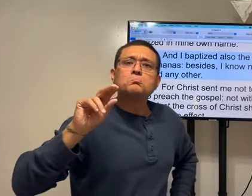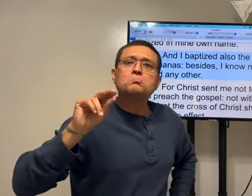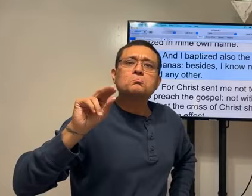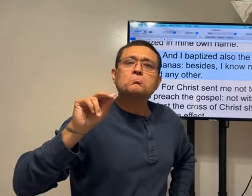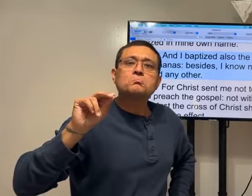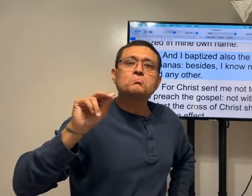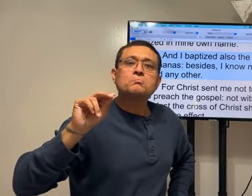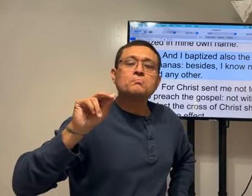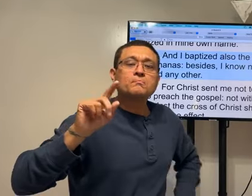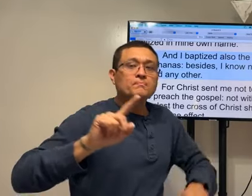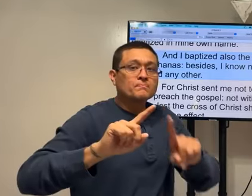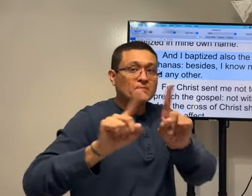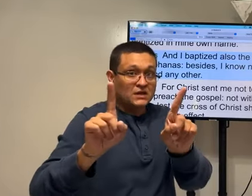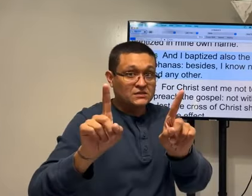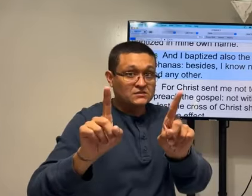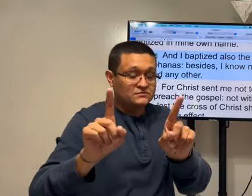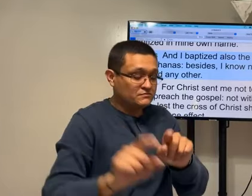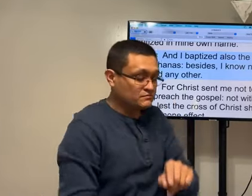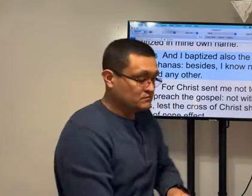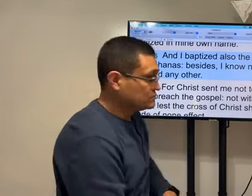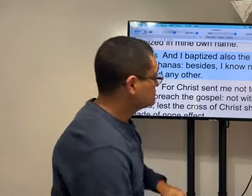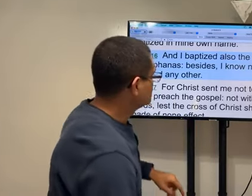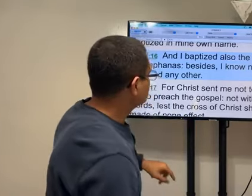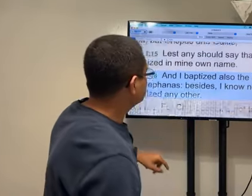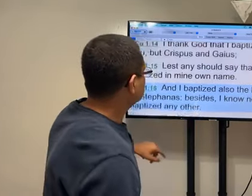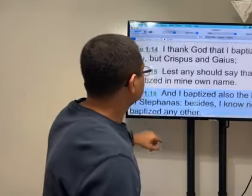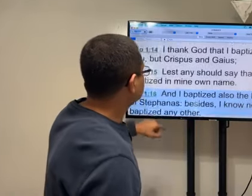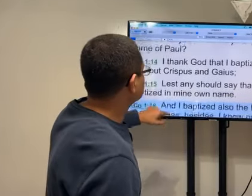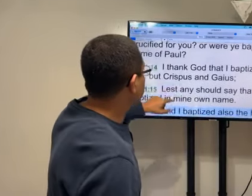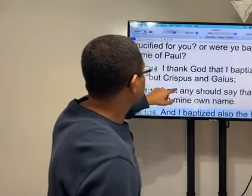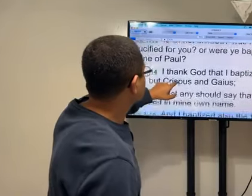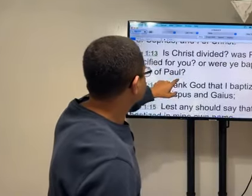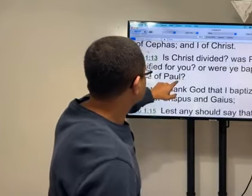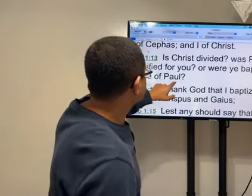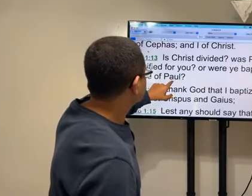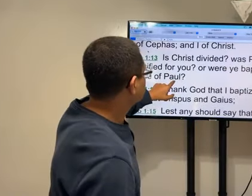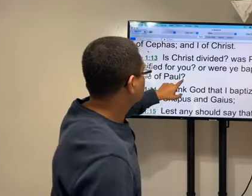Paul is reflecting back on who he is baptized.